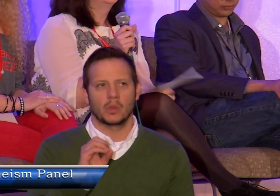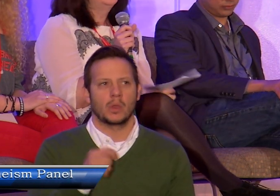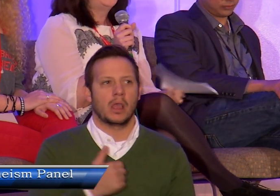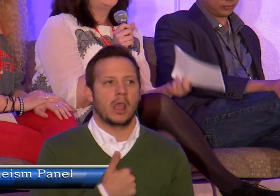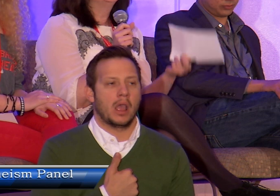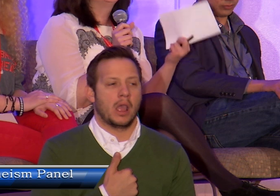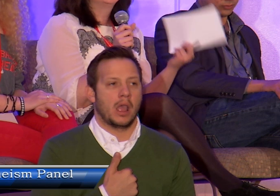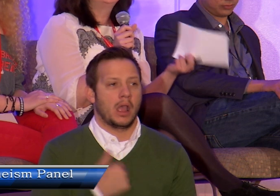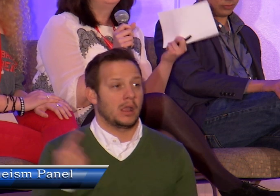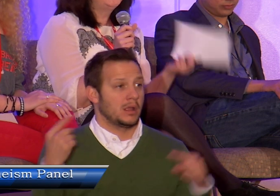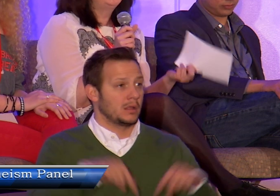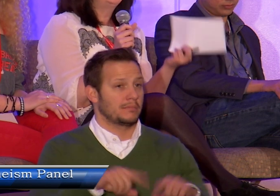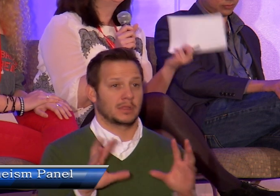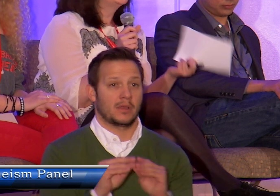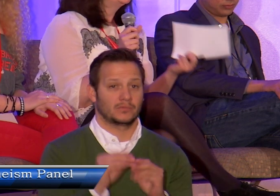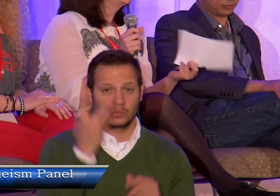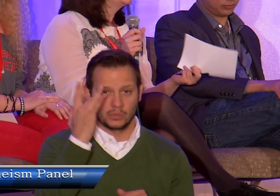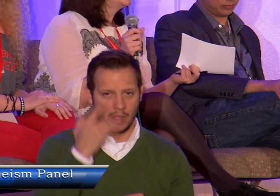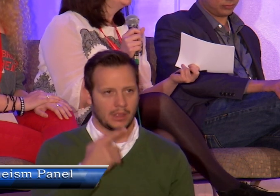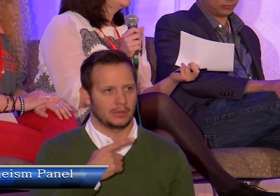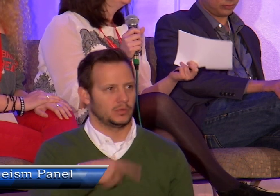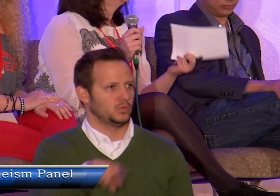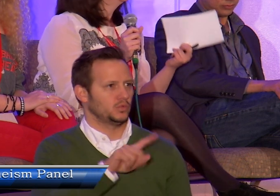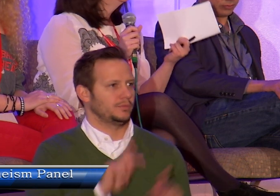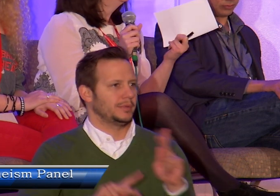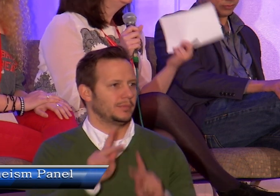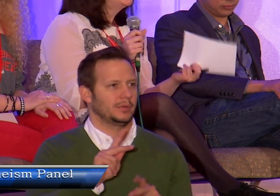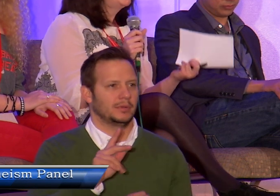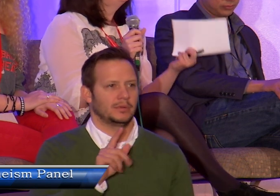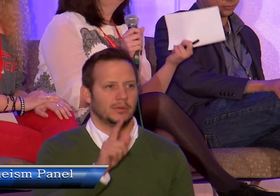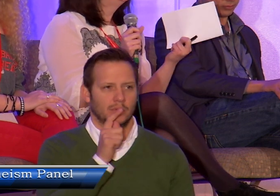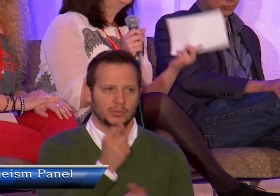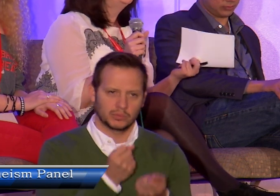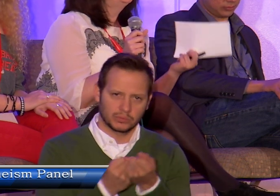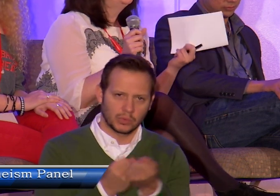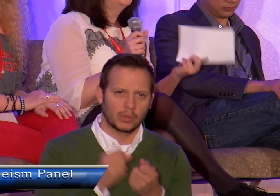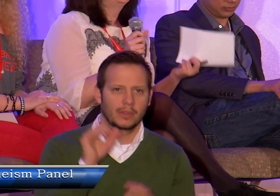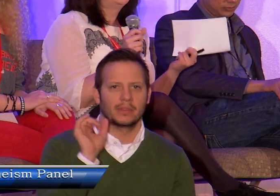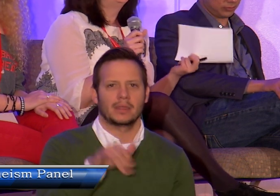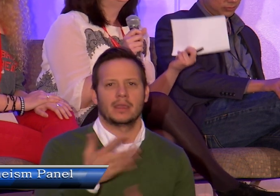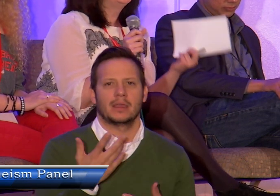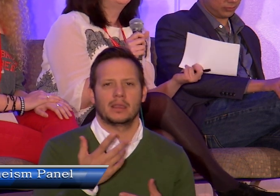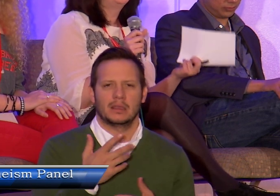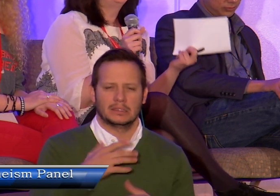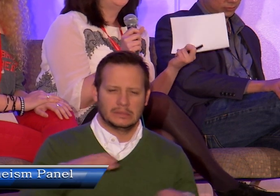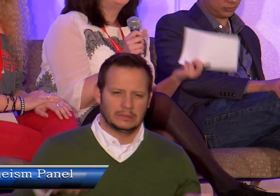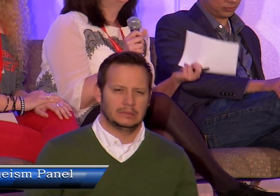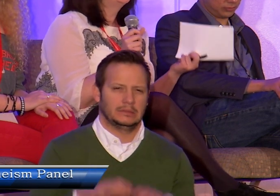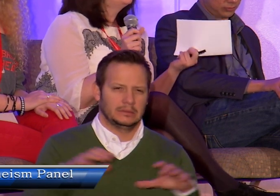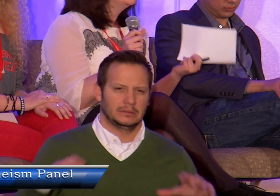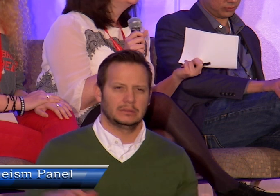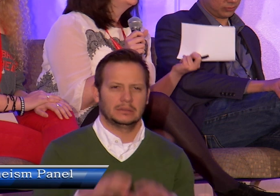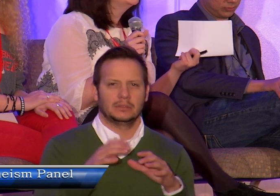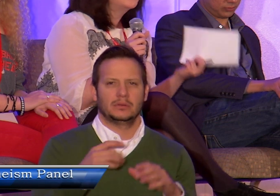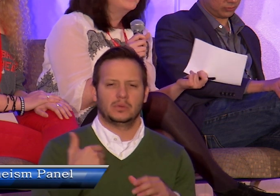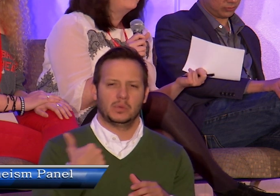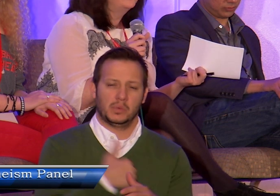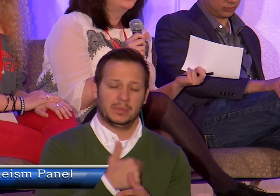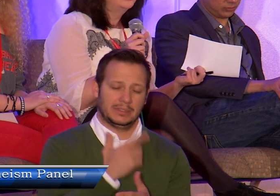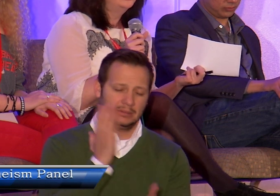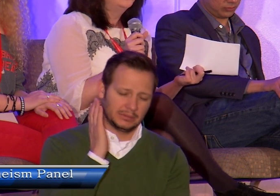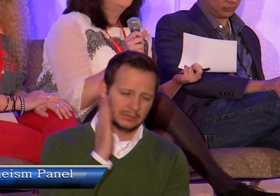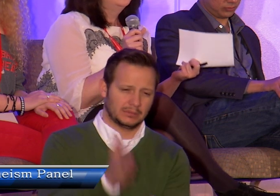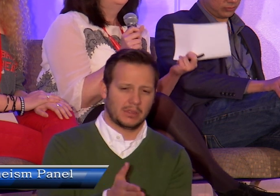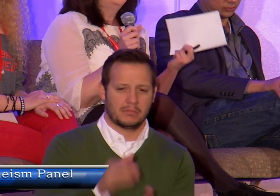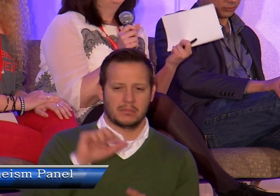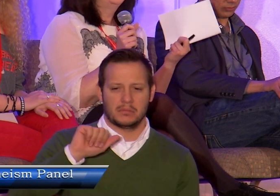people and real international solidarity. The type of dirty work that we did when we ended apartheid in South